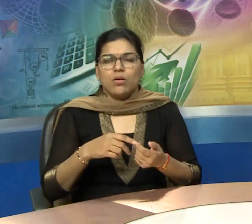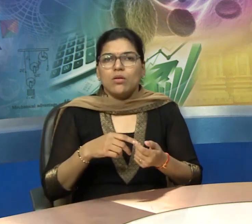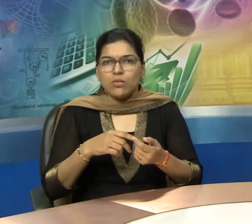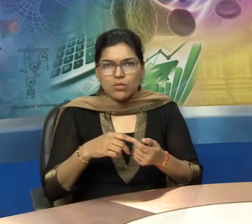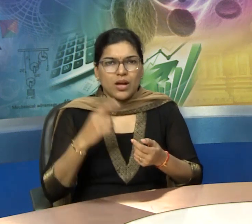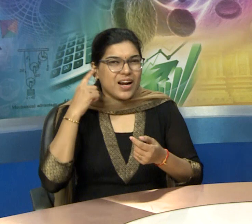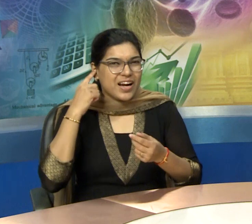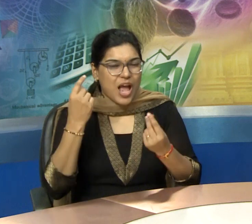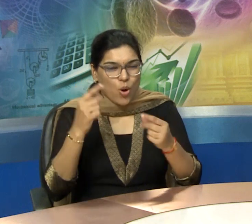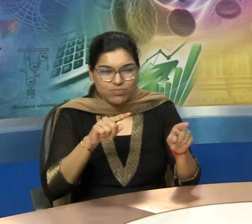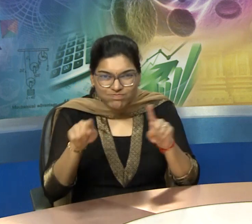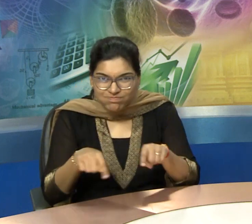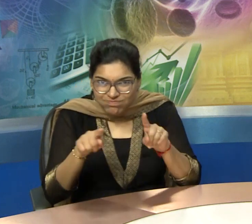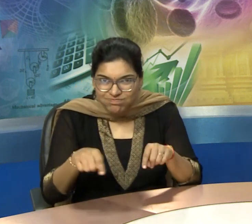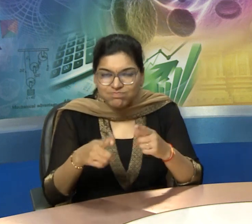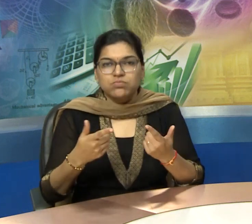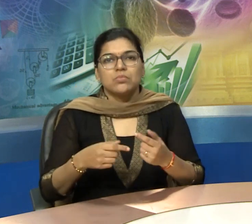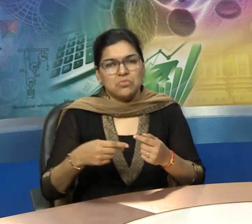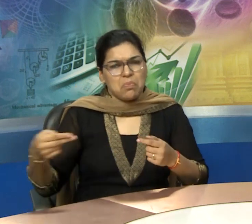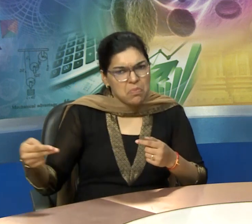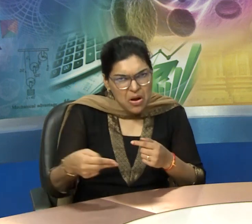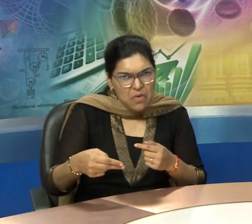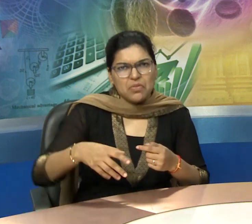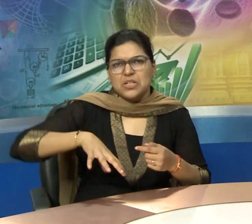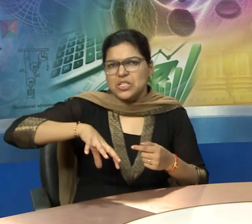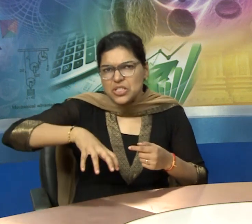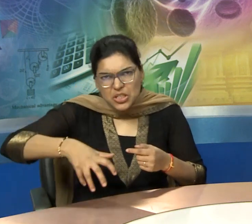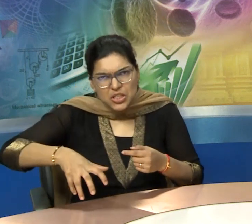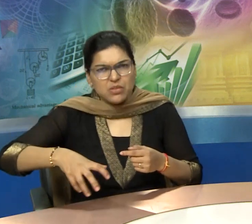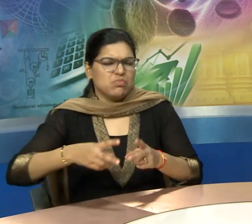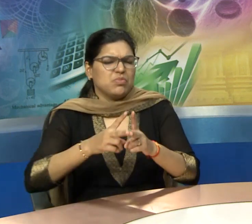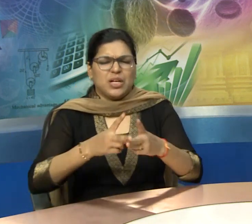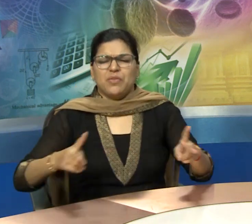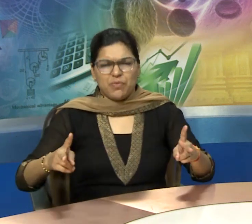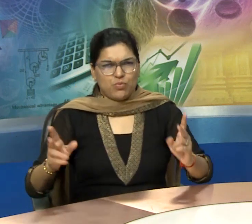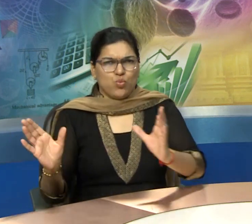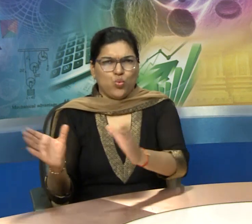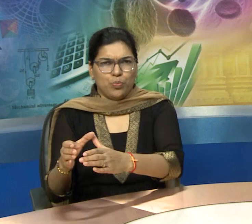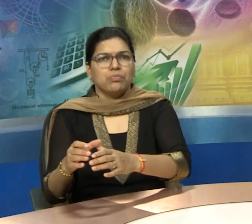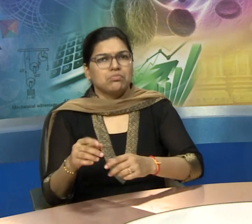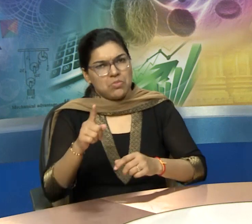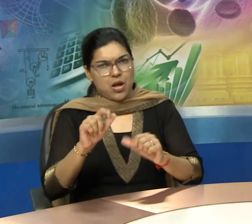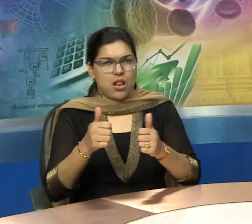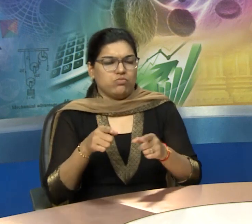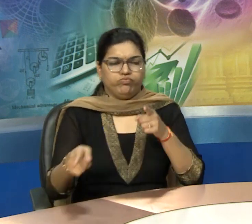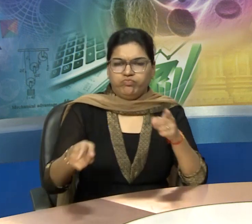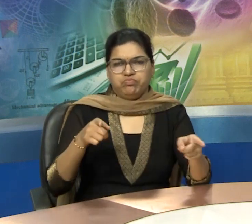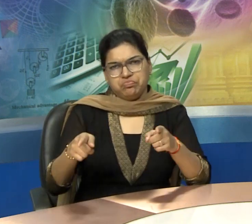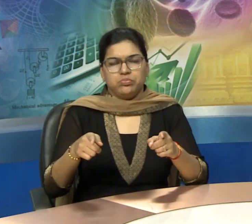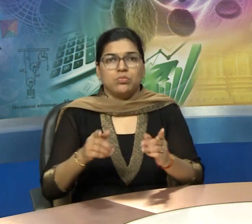community can approach and have a look at those books and go through the reading material.